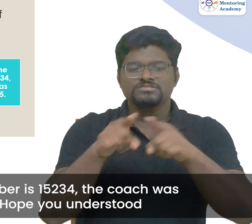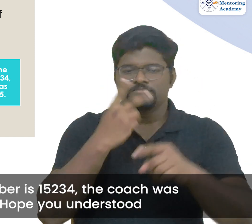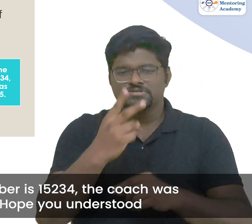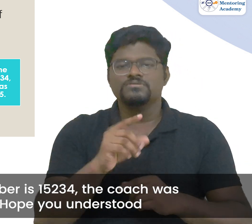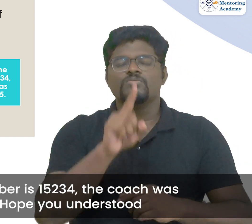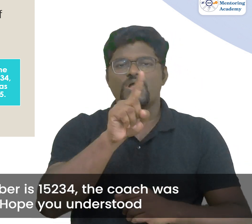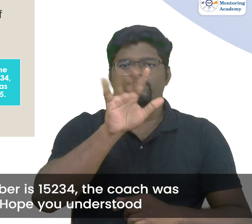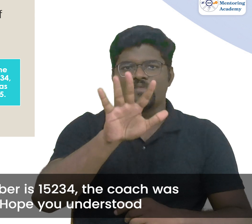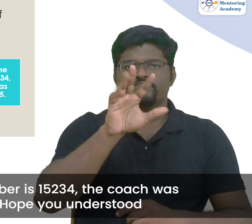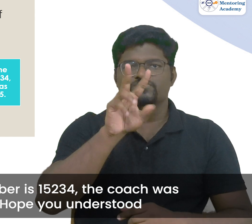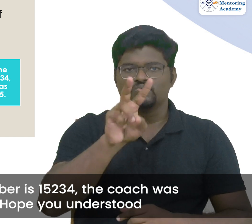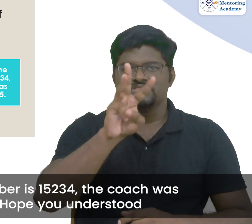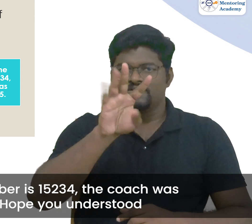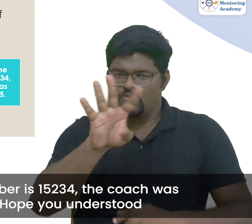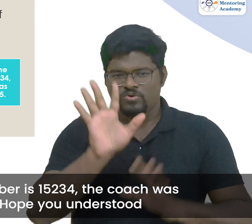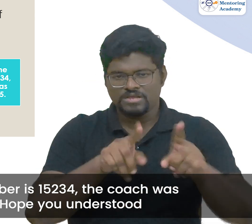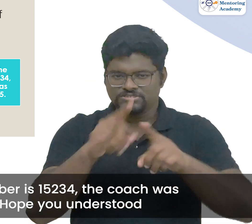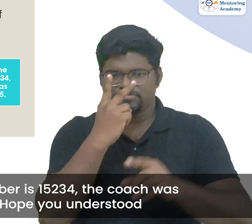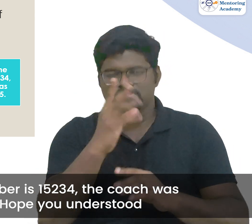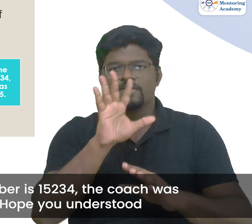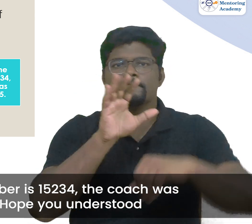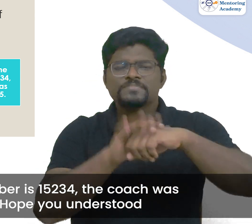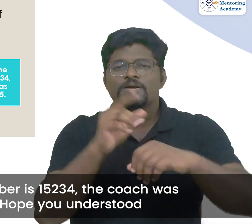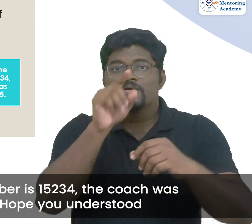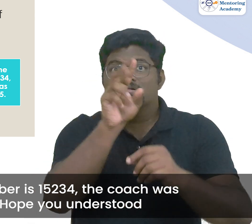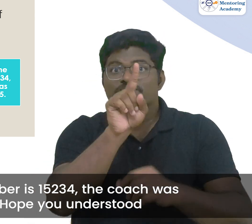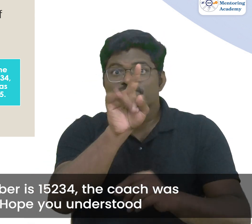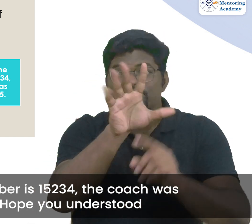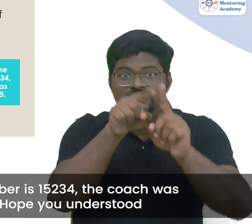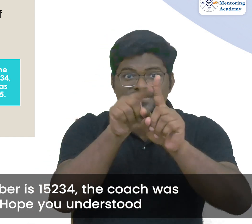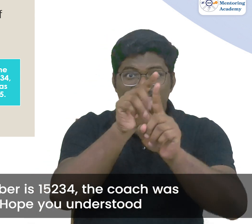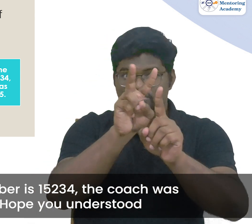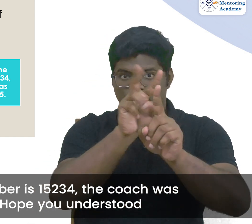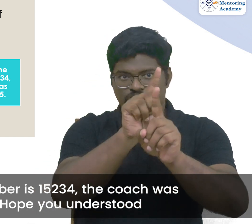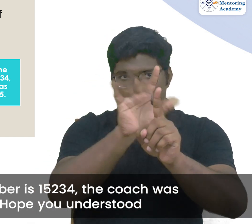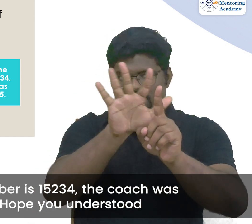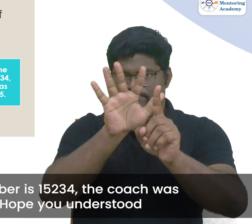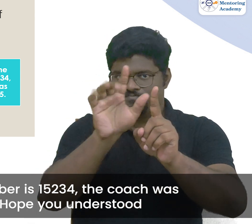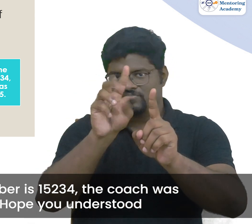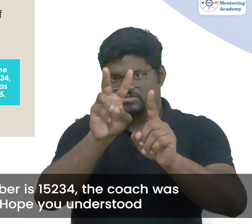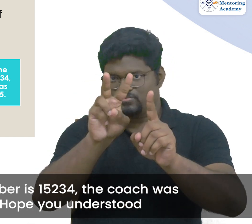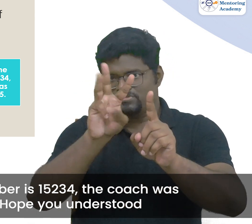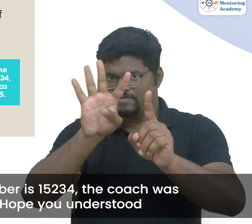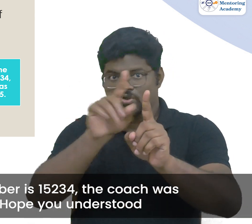Example, if the number is 15234, the coach was made in 2015.